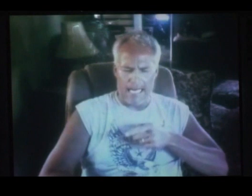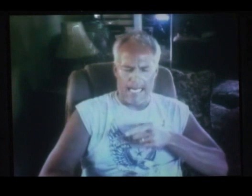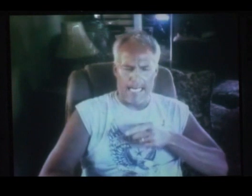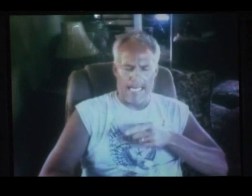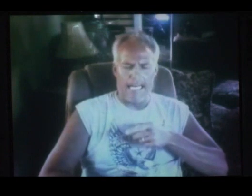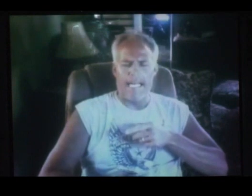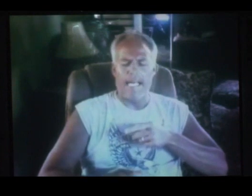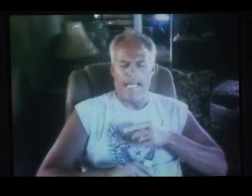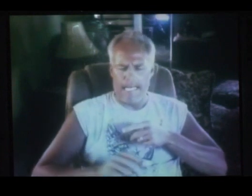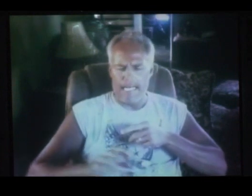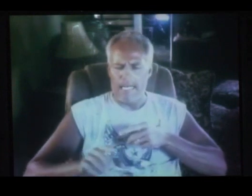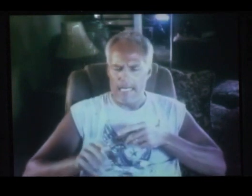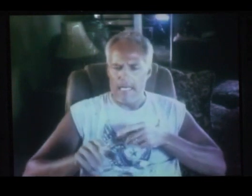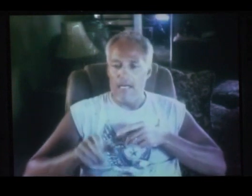deaf.